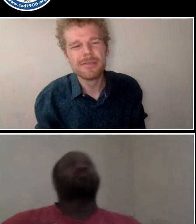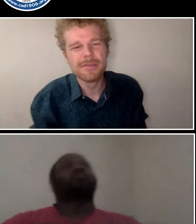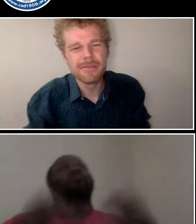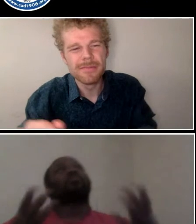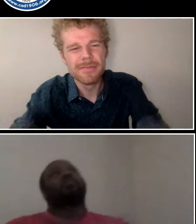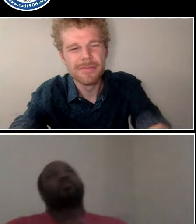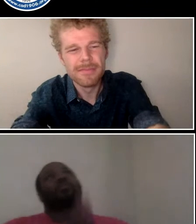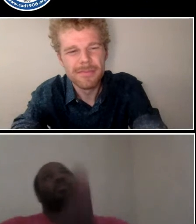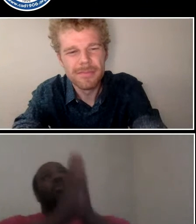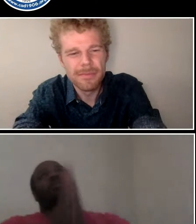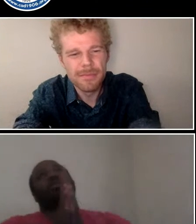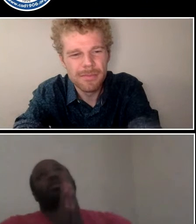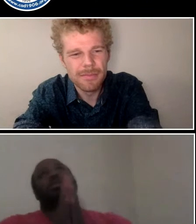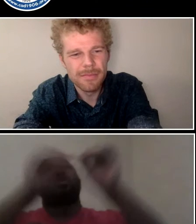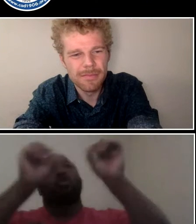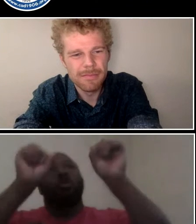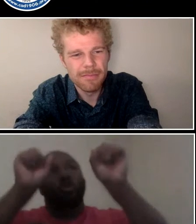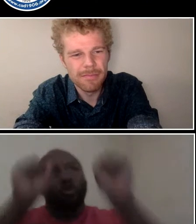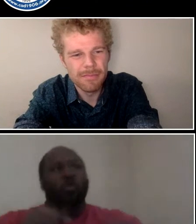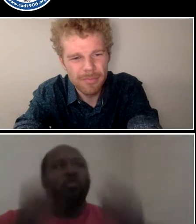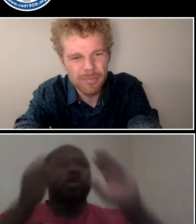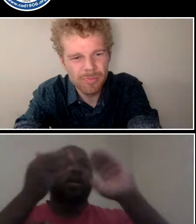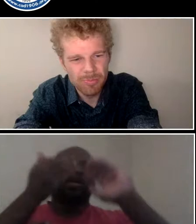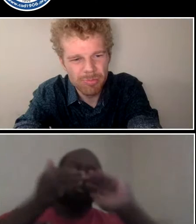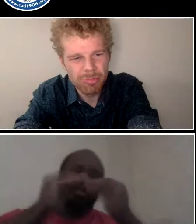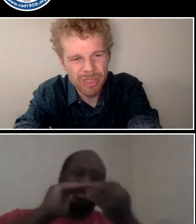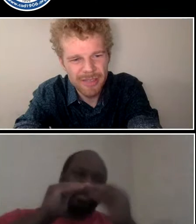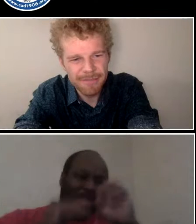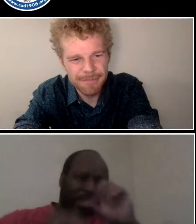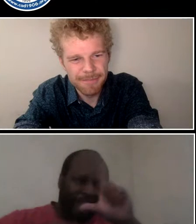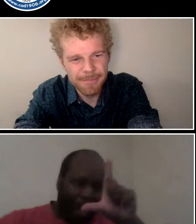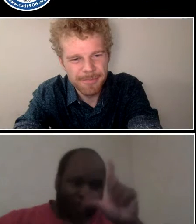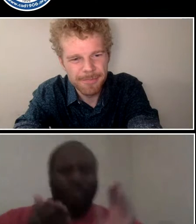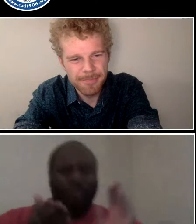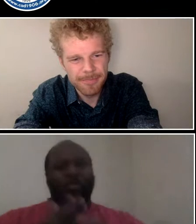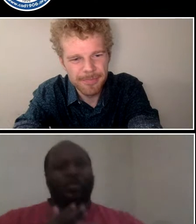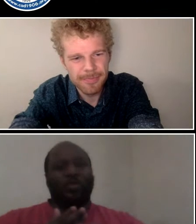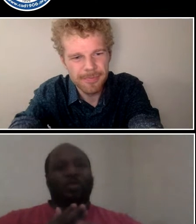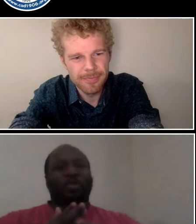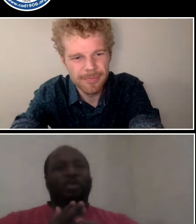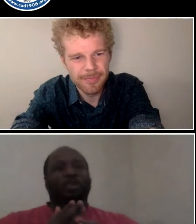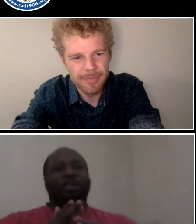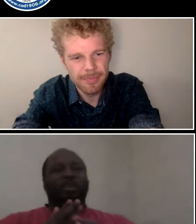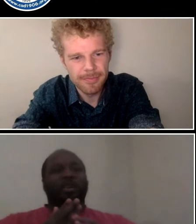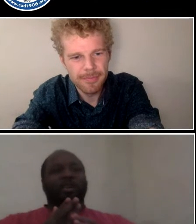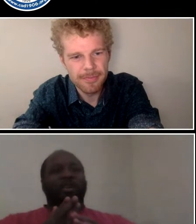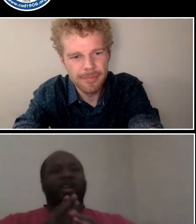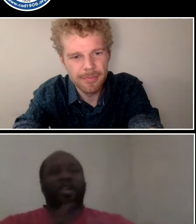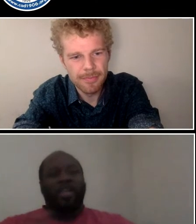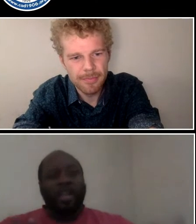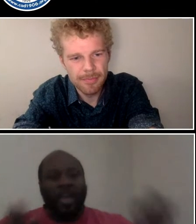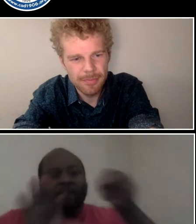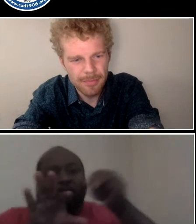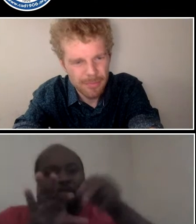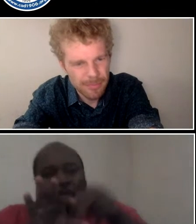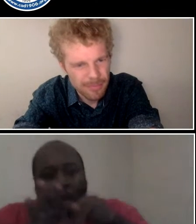And do you have any advice for deaf candidates in the future? How to run, how to get themselves out there?